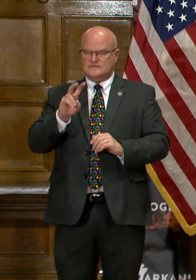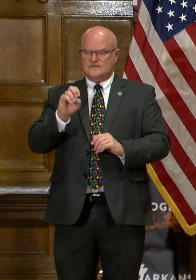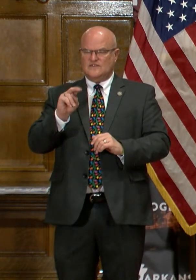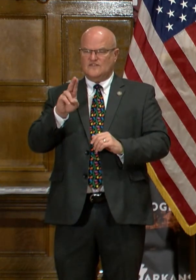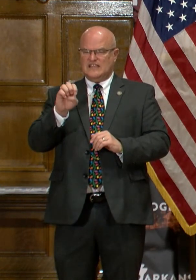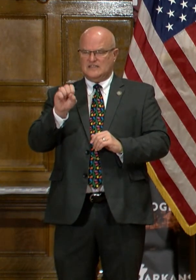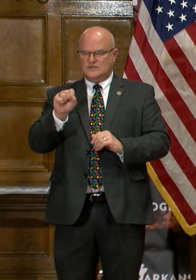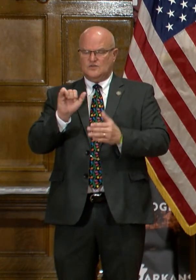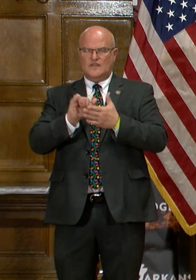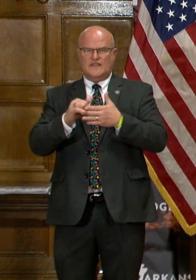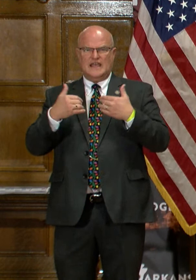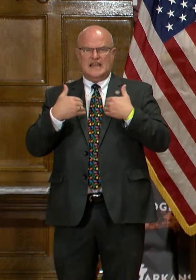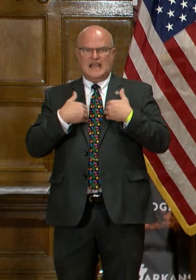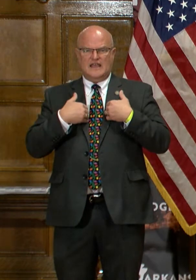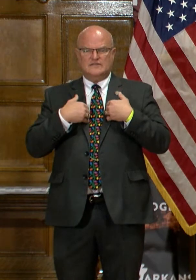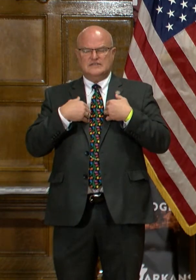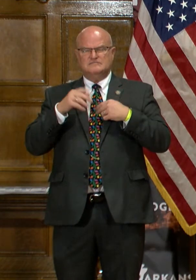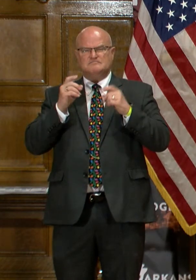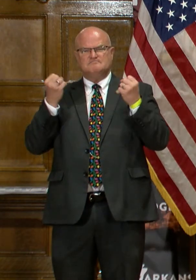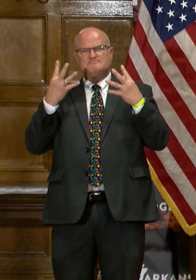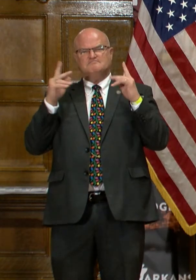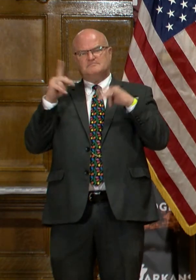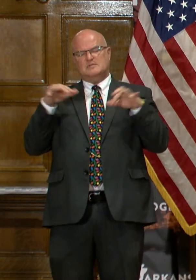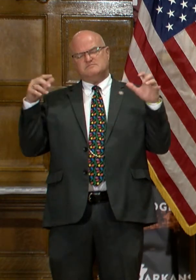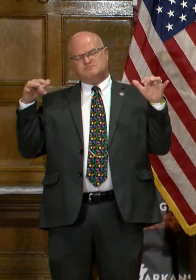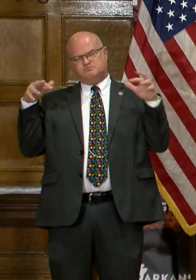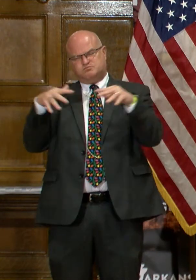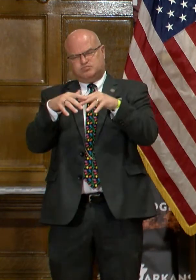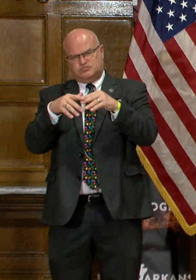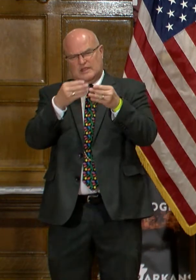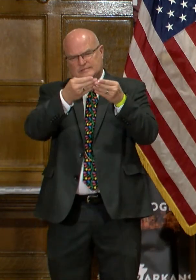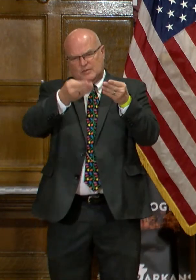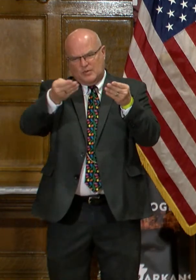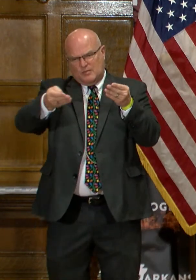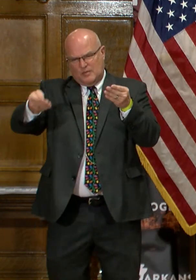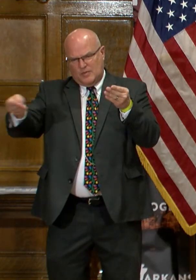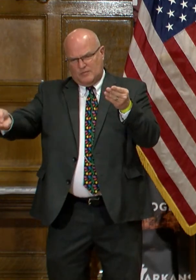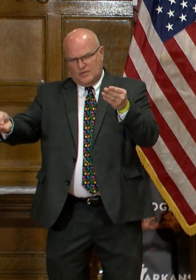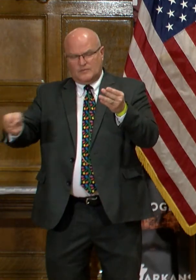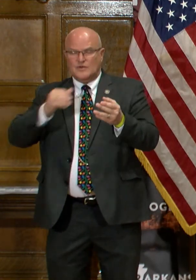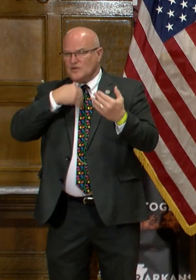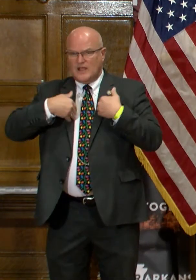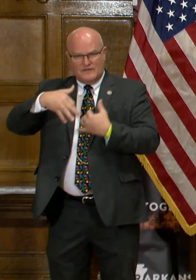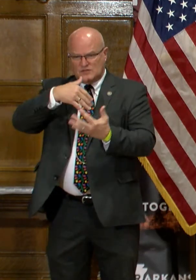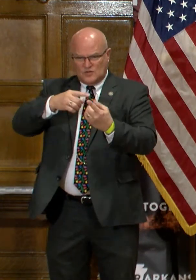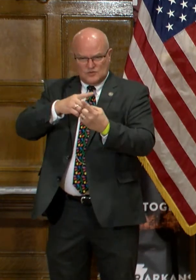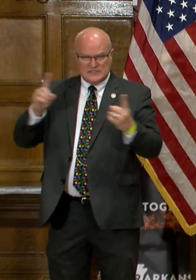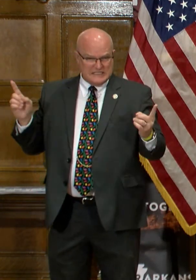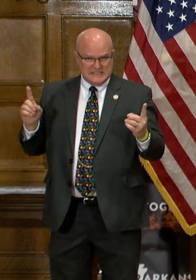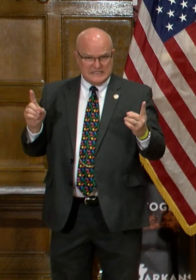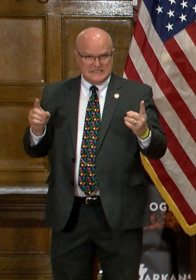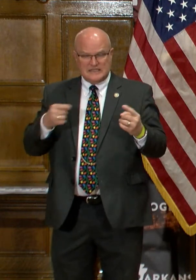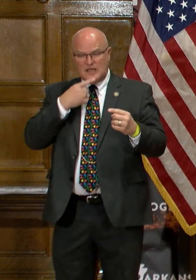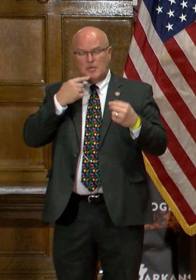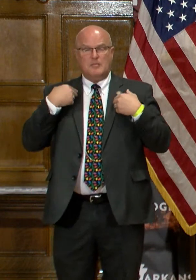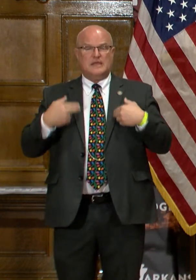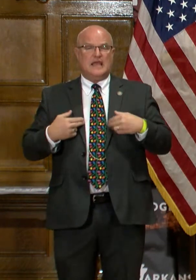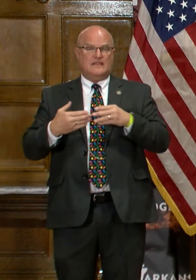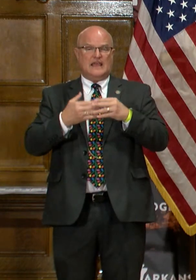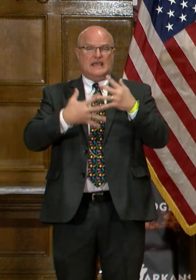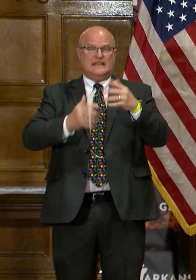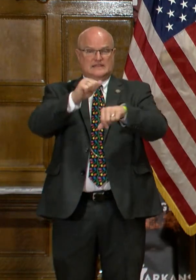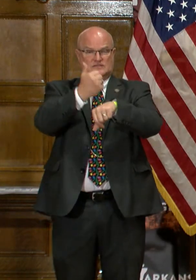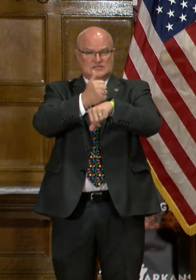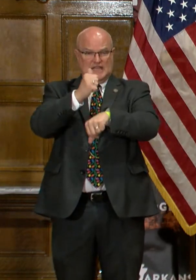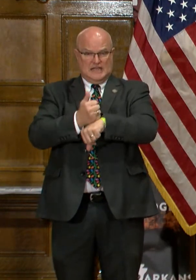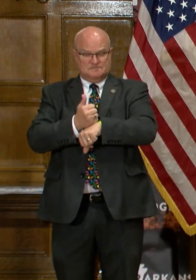venues that have crowds that can spread the virus when there's not the social distancing, the public health guidelines that are in